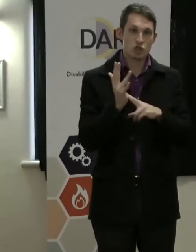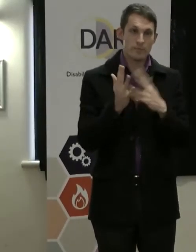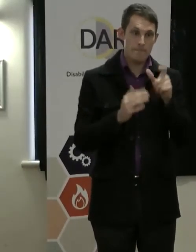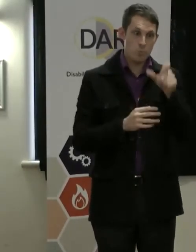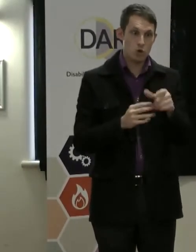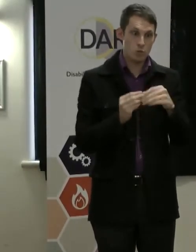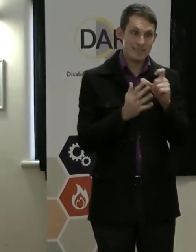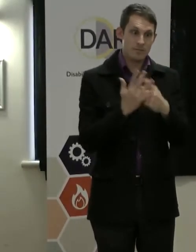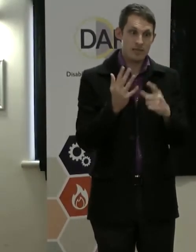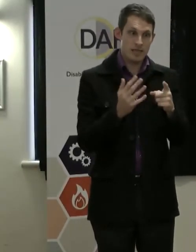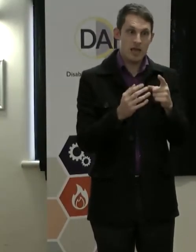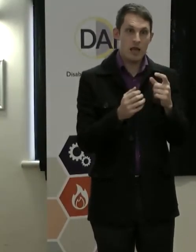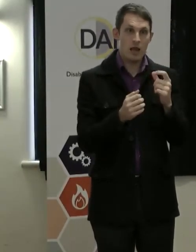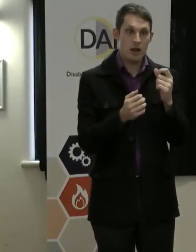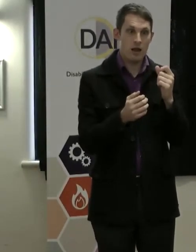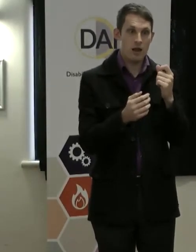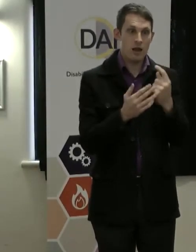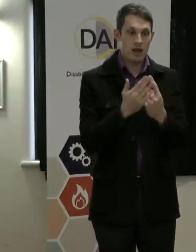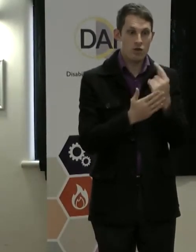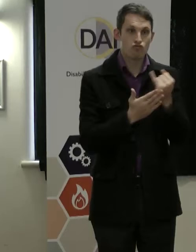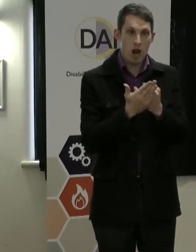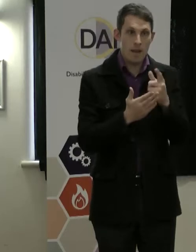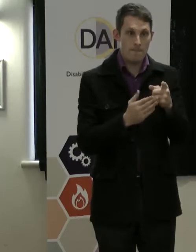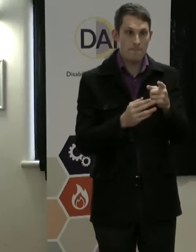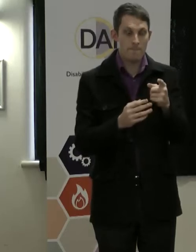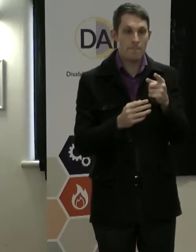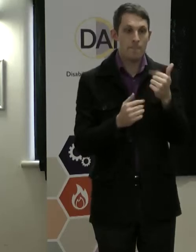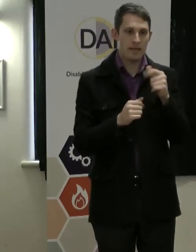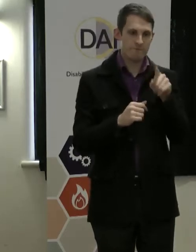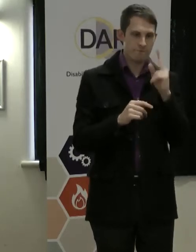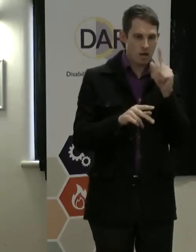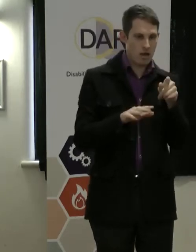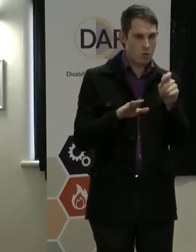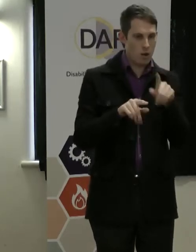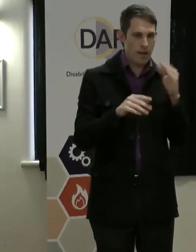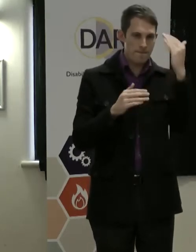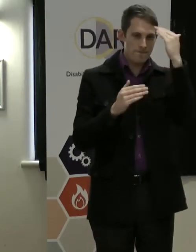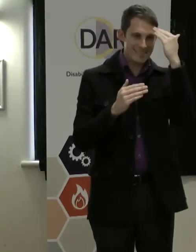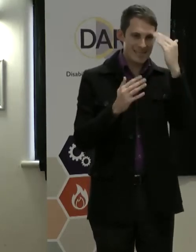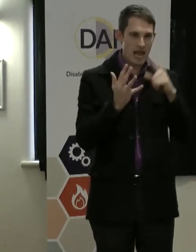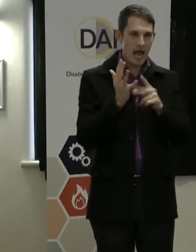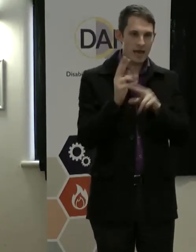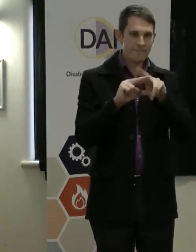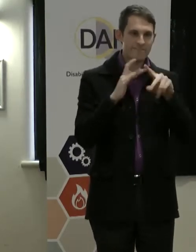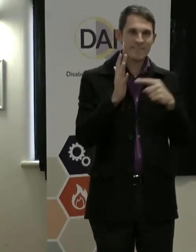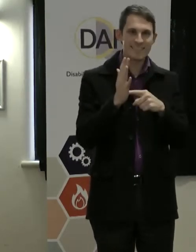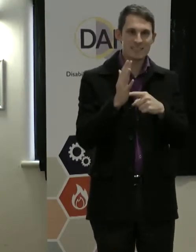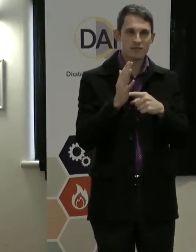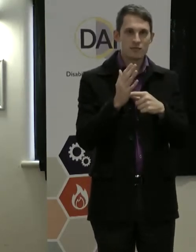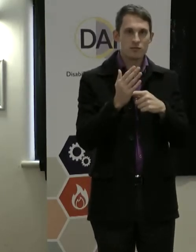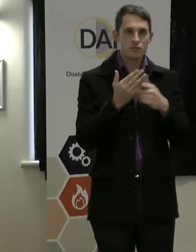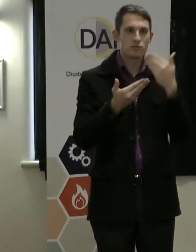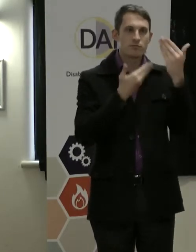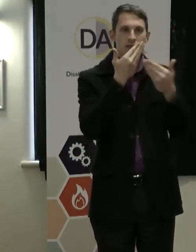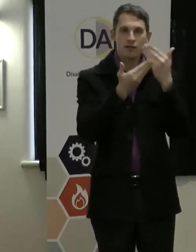are found mentally impaired and unfit to plead. What does unfit to plead mean? It means that you don't know the difference